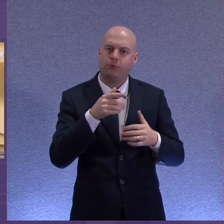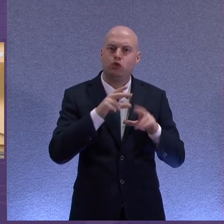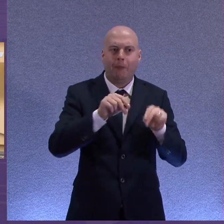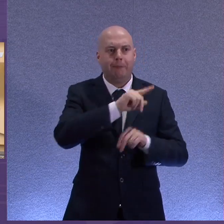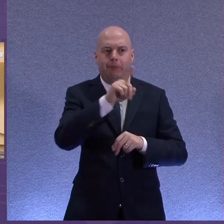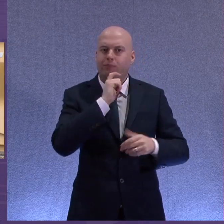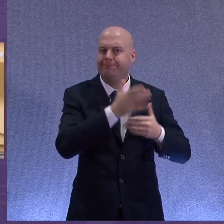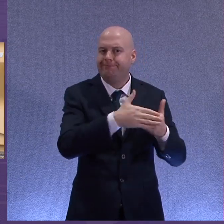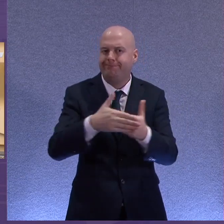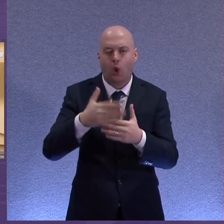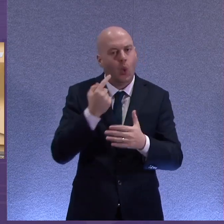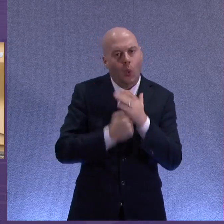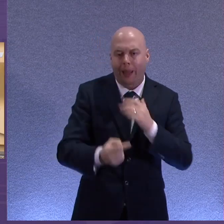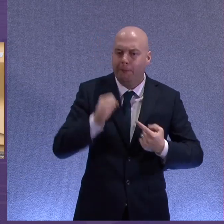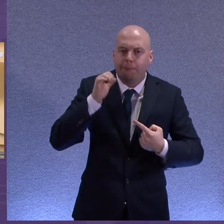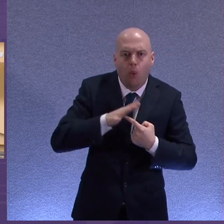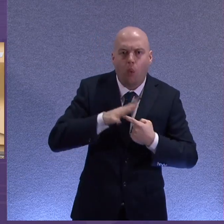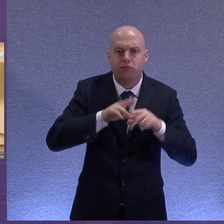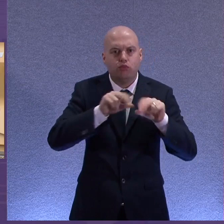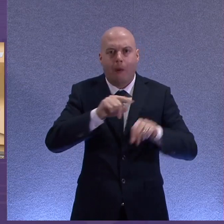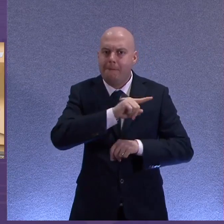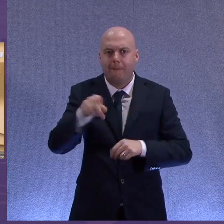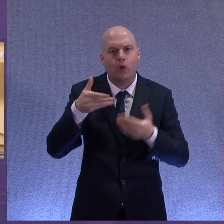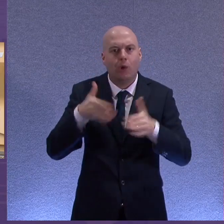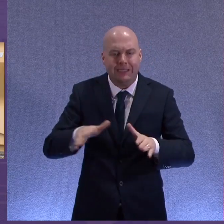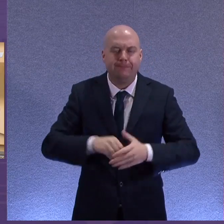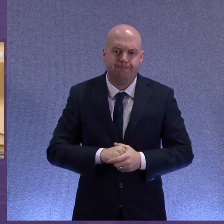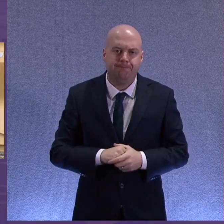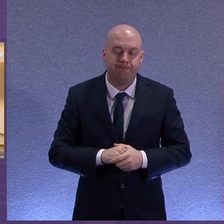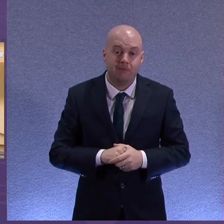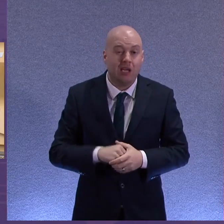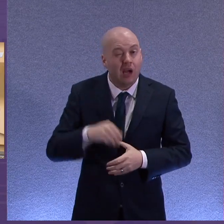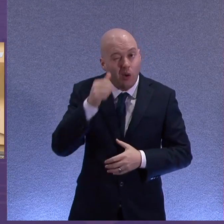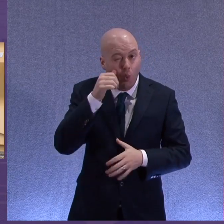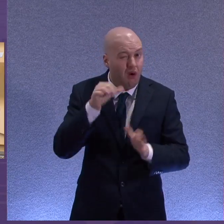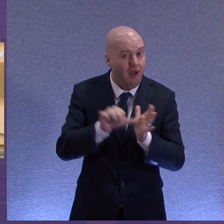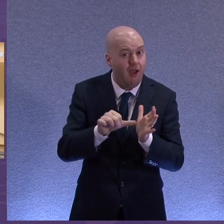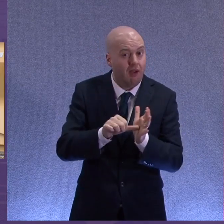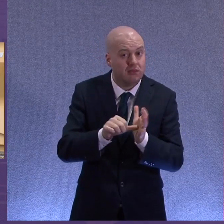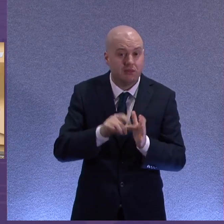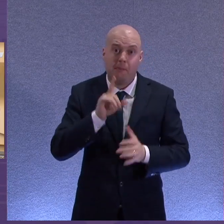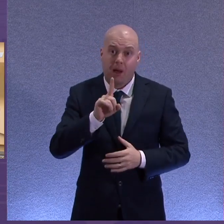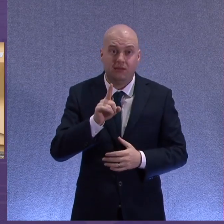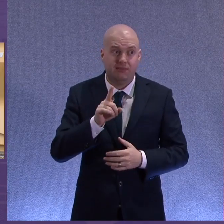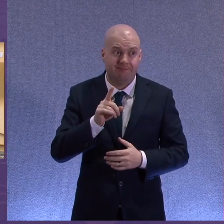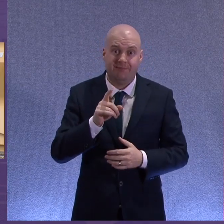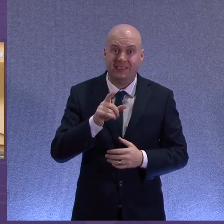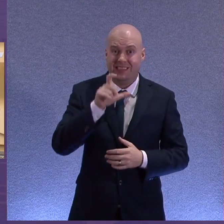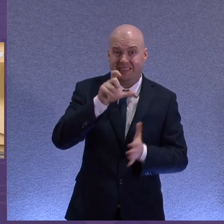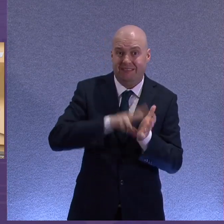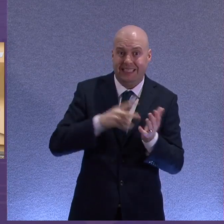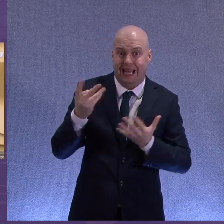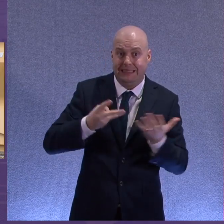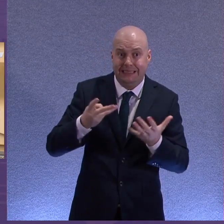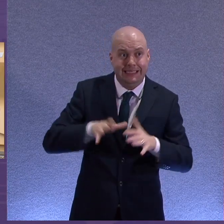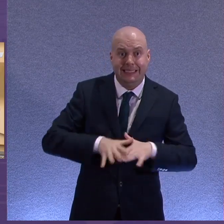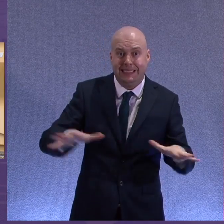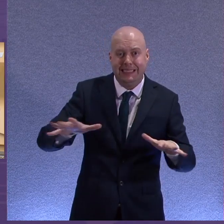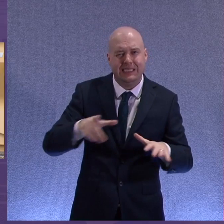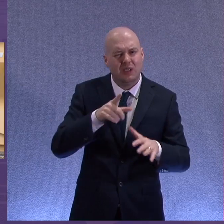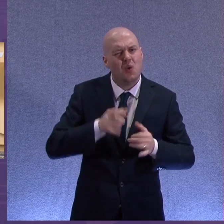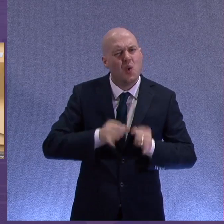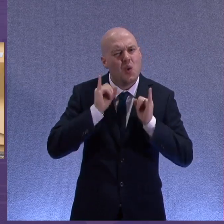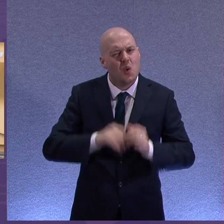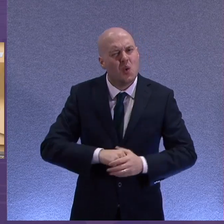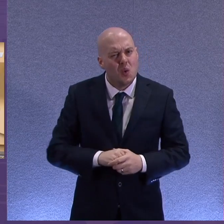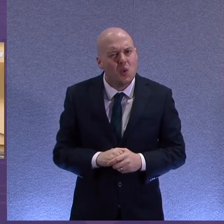are unprecedented for a reason, because the challenge we face is also unprecedented. As I've said before, this